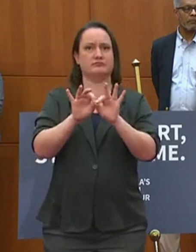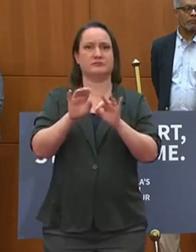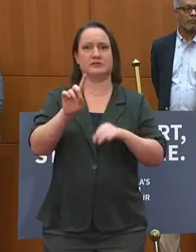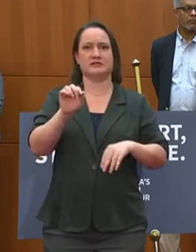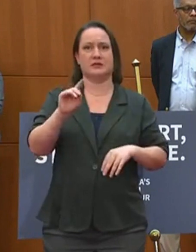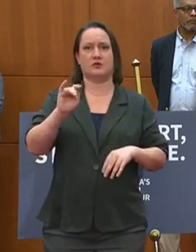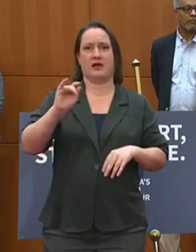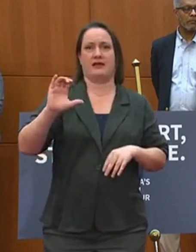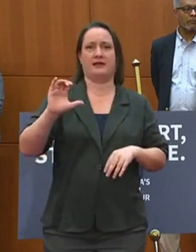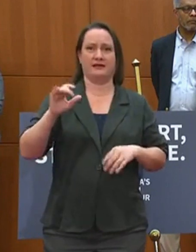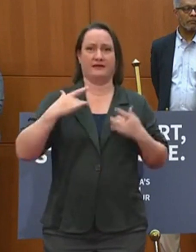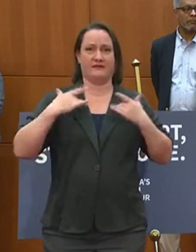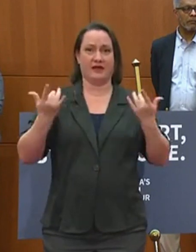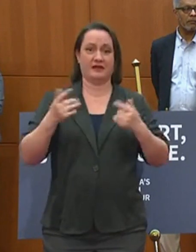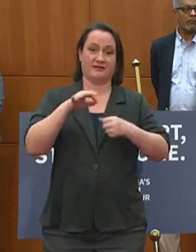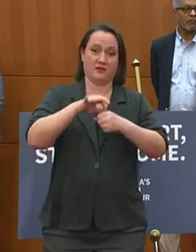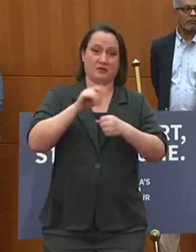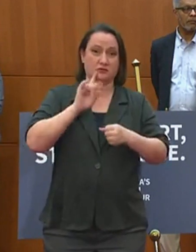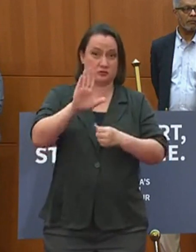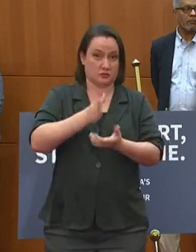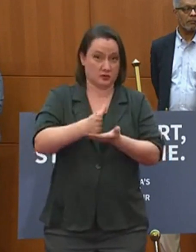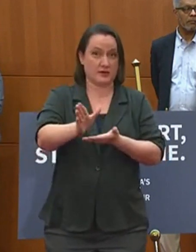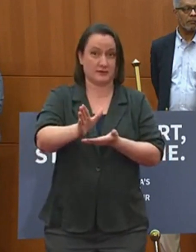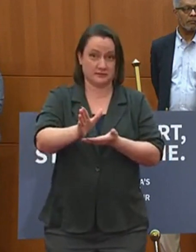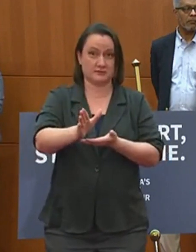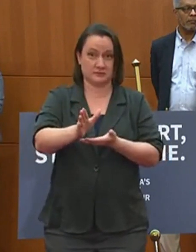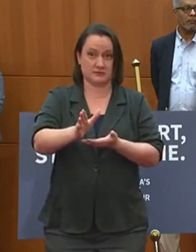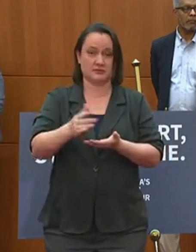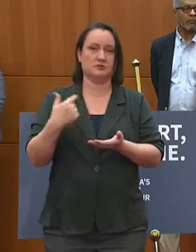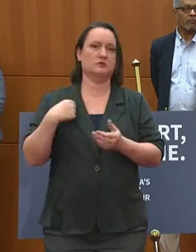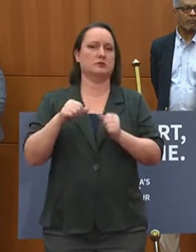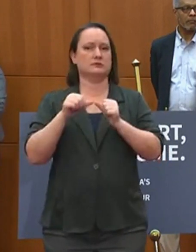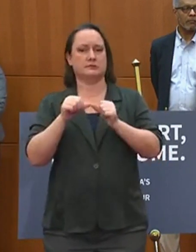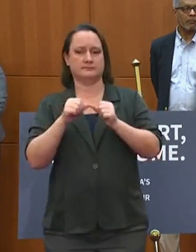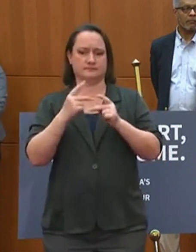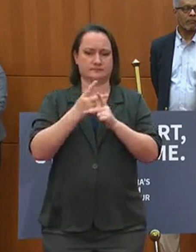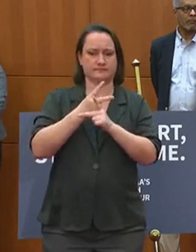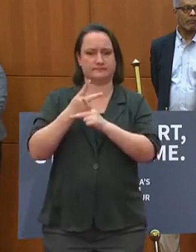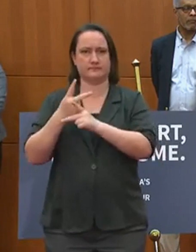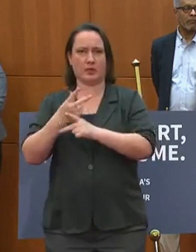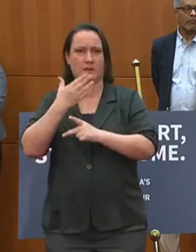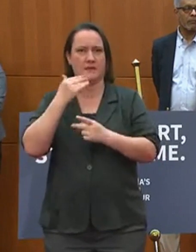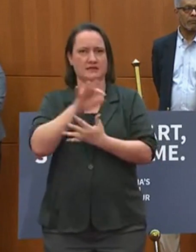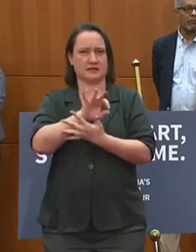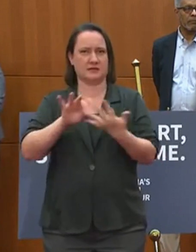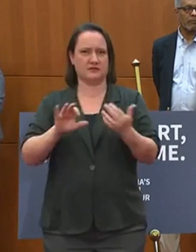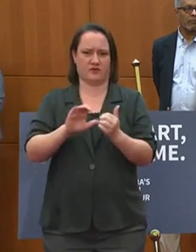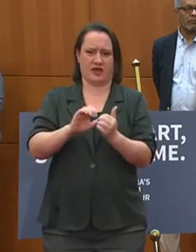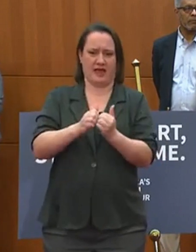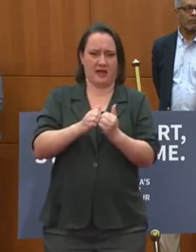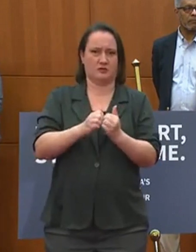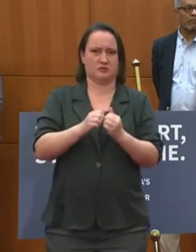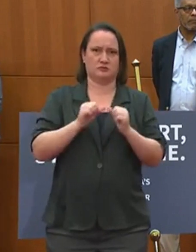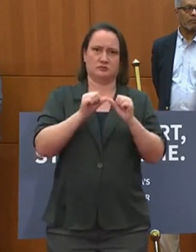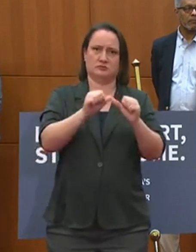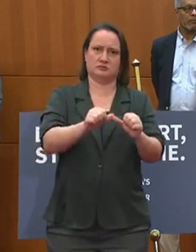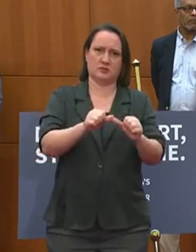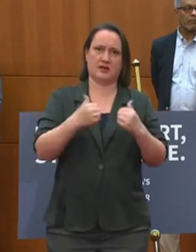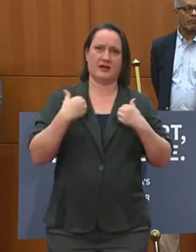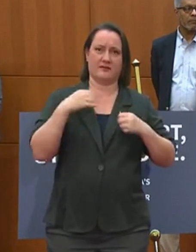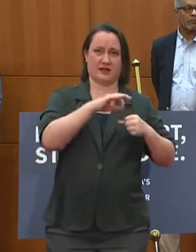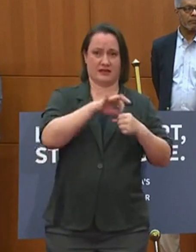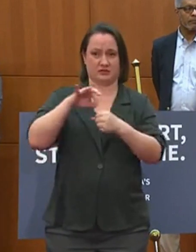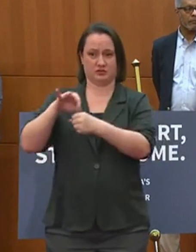to be an essential right. We are continuing to work through the best options for how to hold these elections in